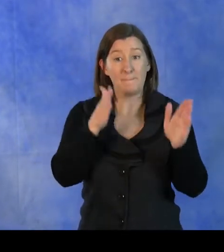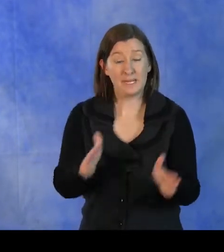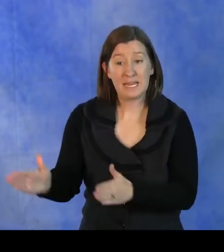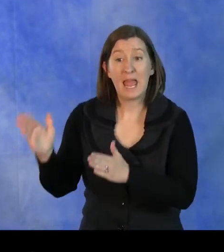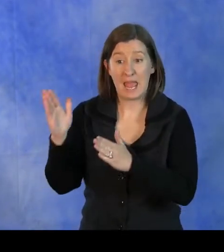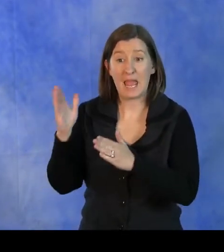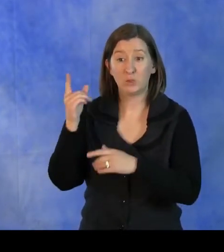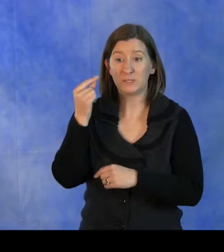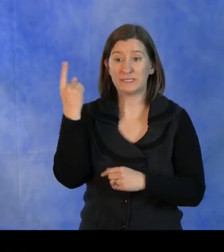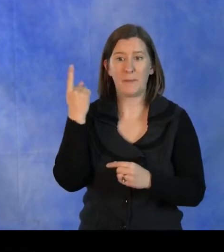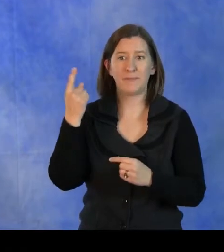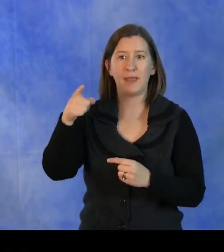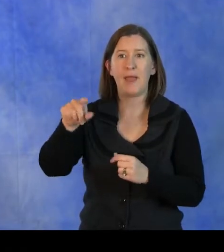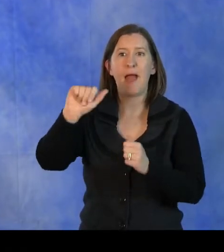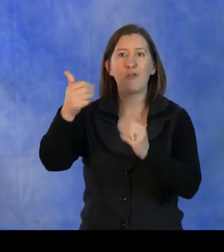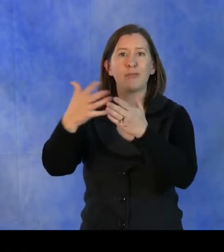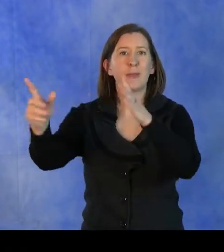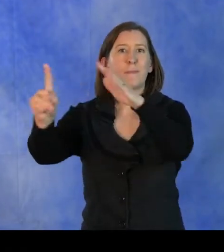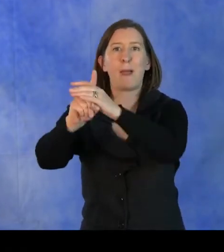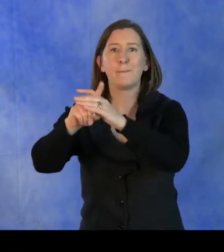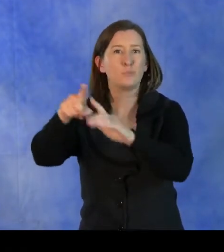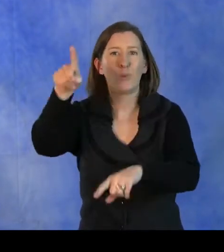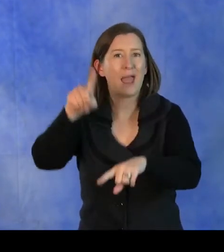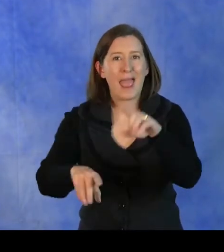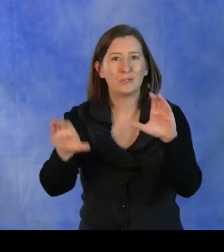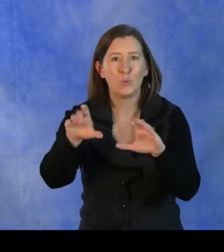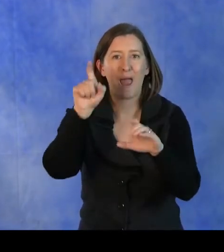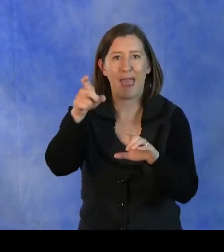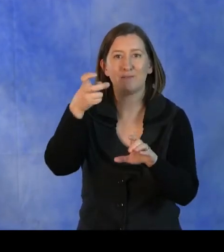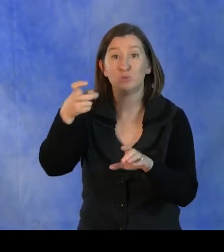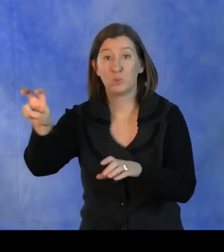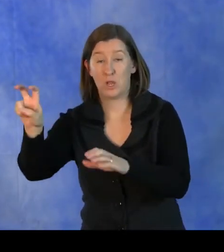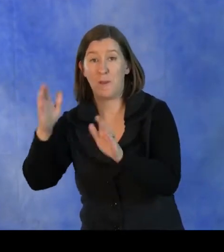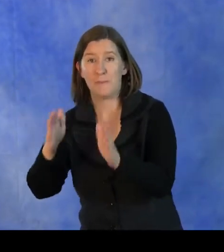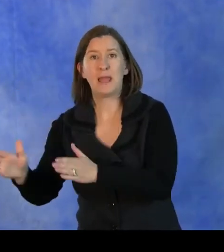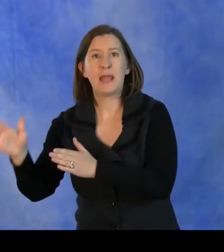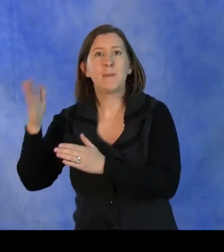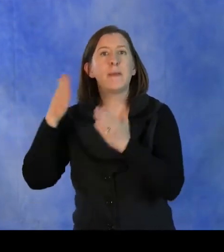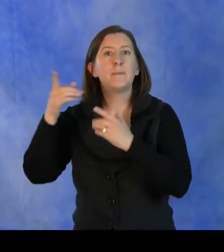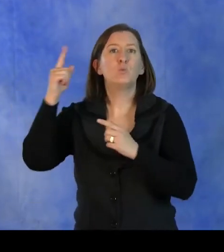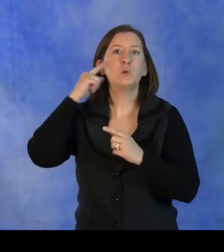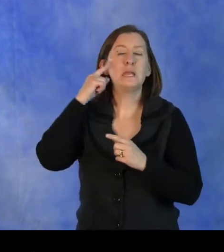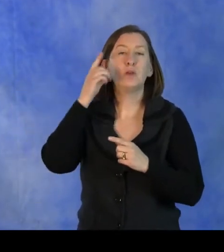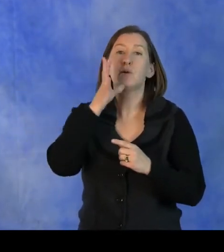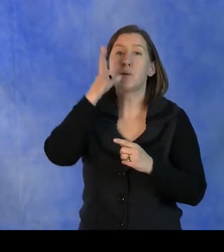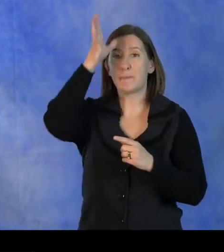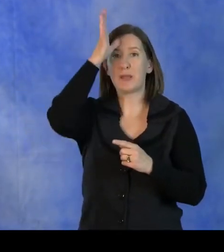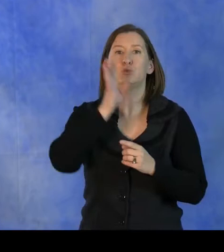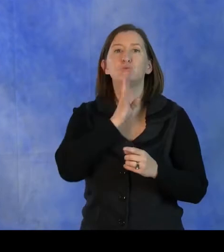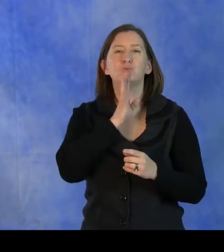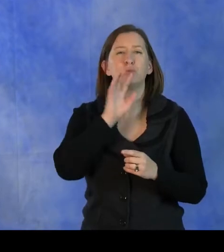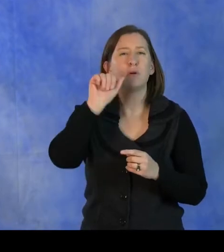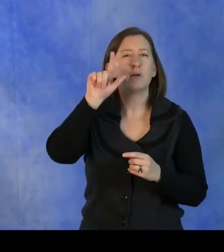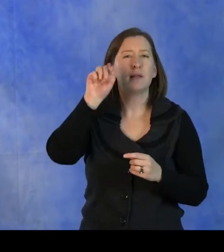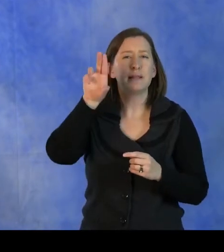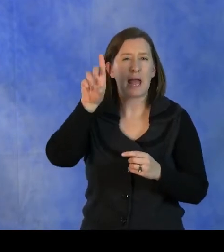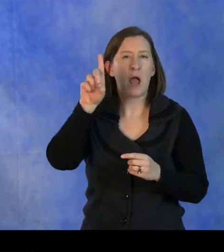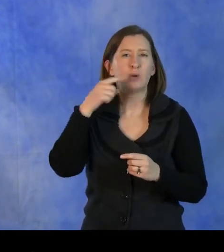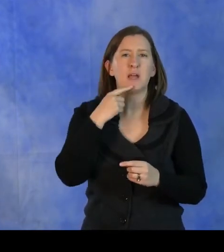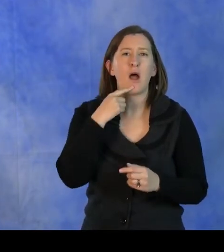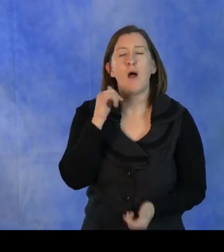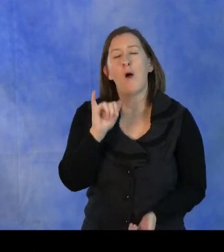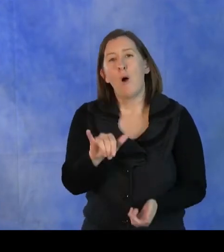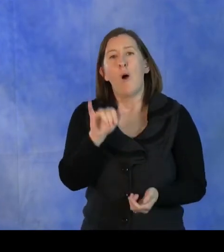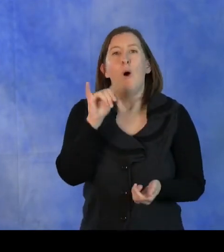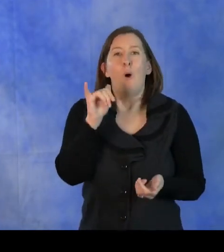They do something they might need to change, that would be mental flexibility. Or if they plan to do something and something else comes up, then you